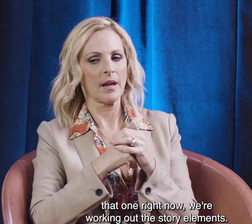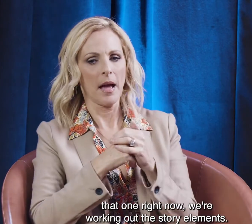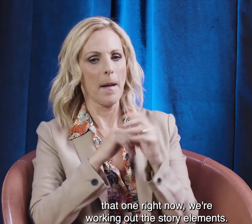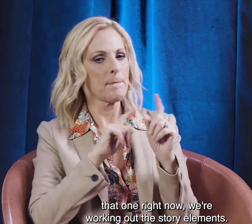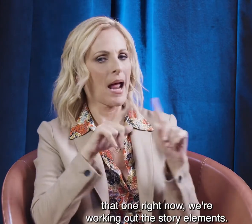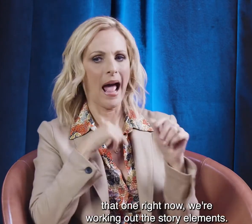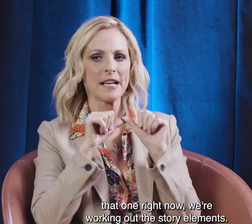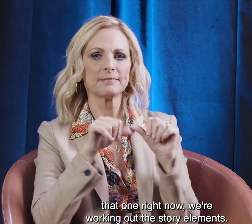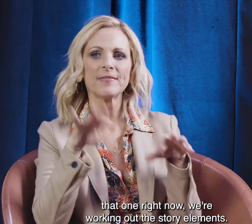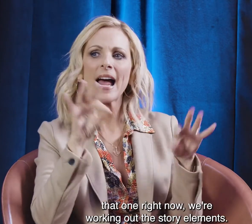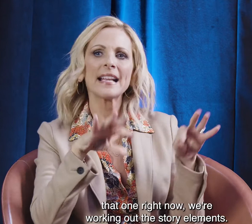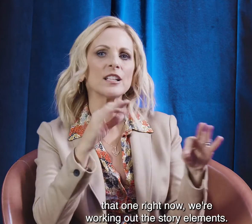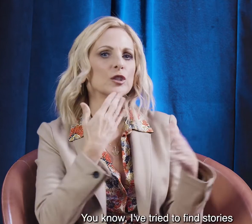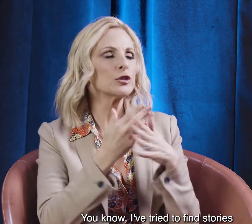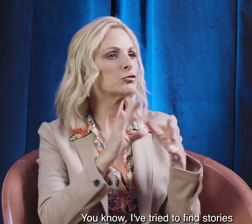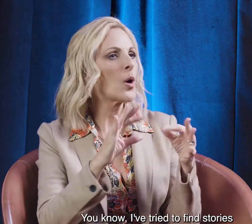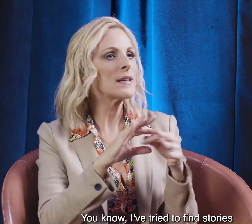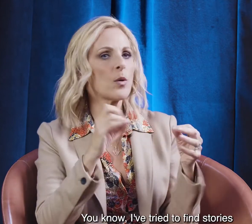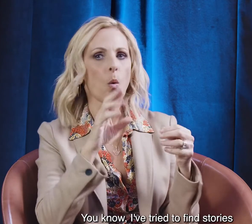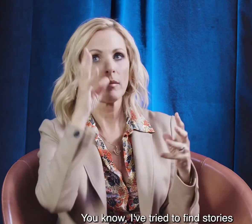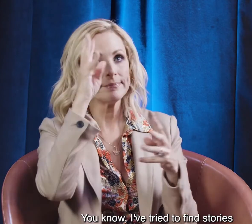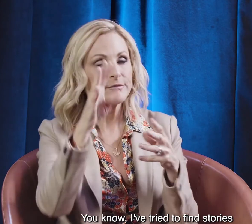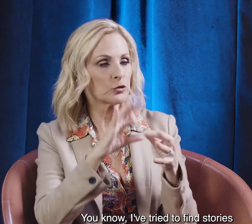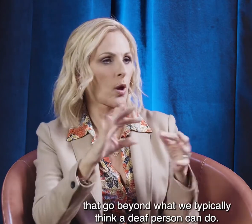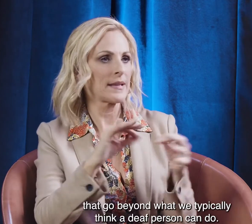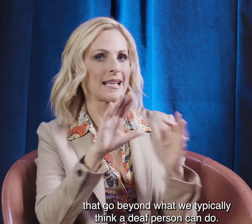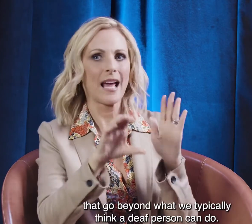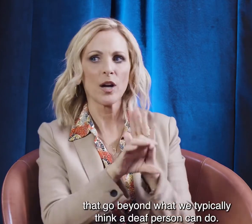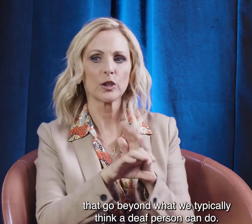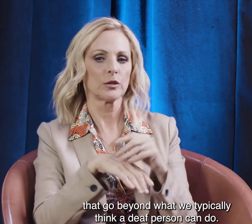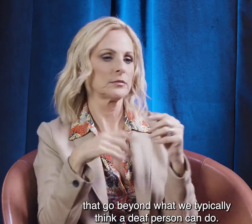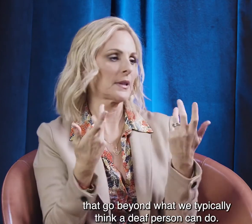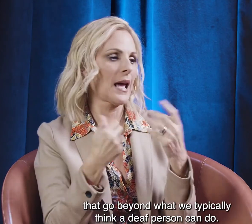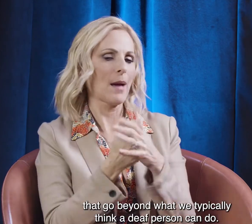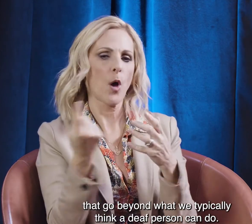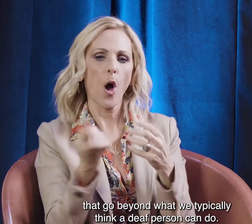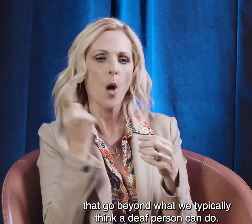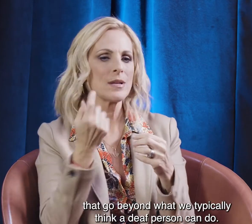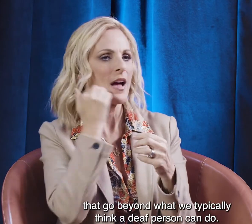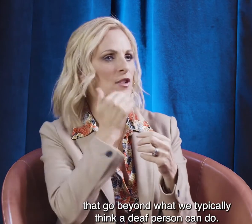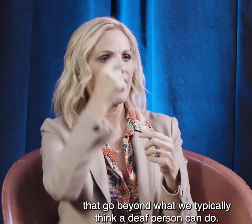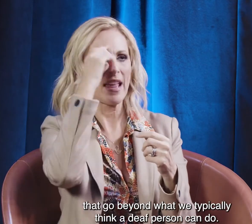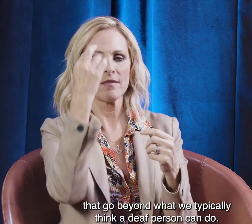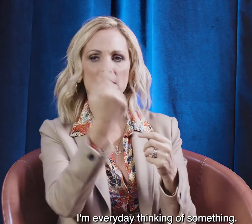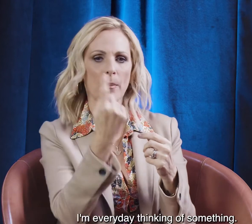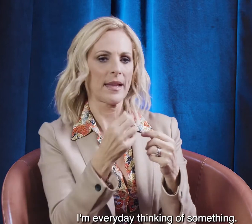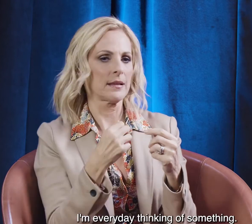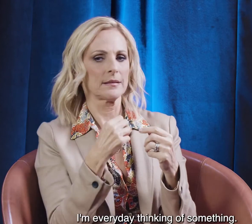working out the story elements. I'm trying to find stories that go beyond what we typically think a deaf person can do. I'm every day thinking